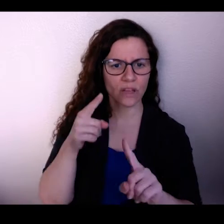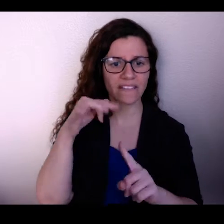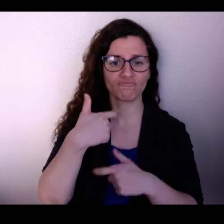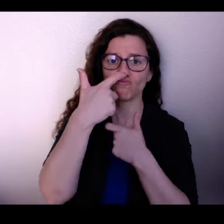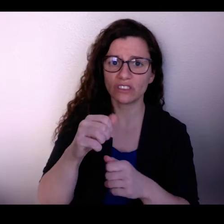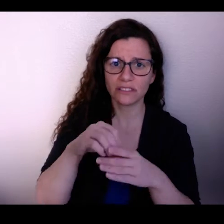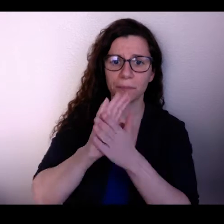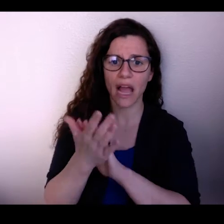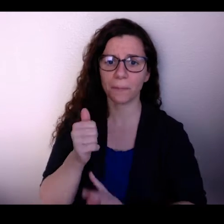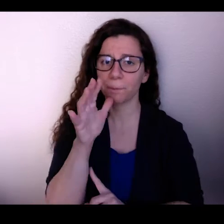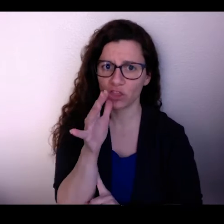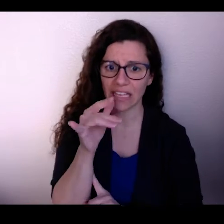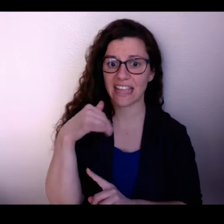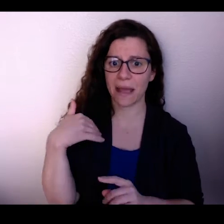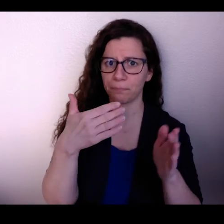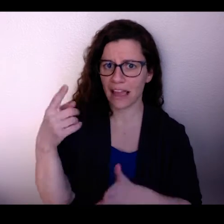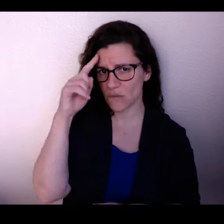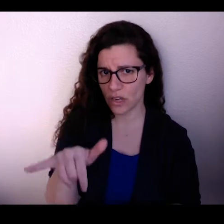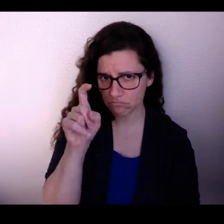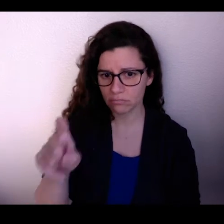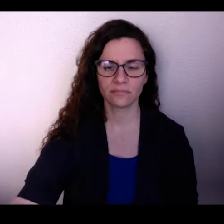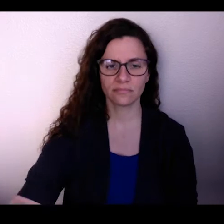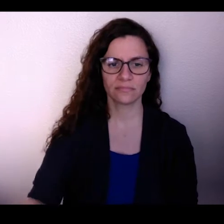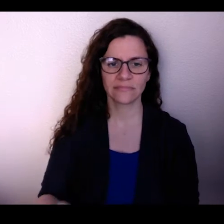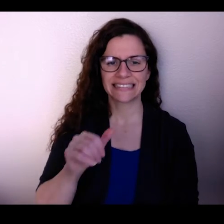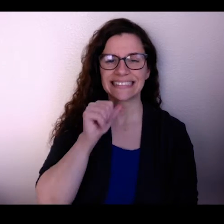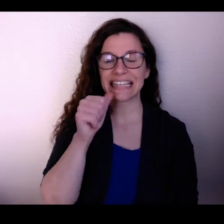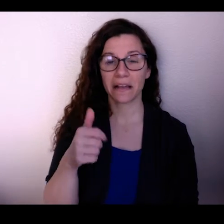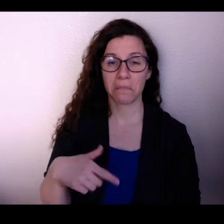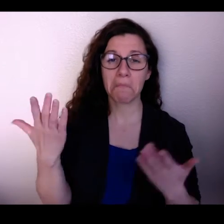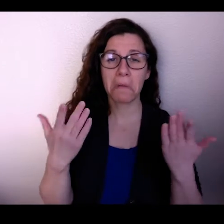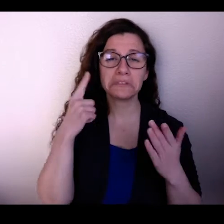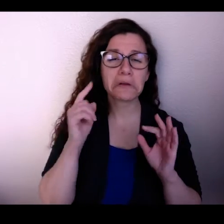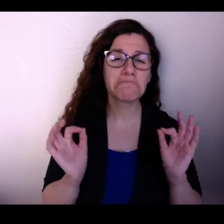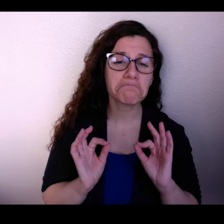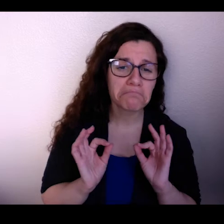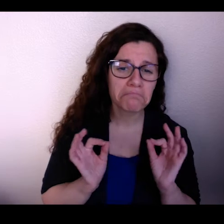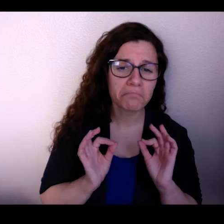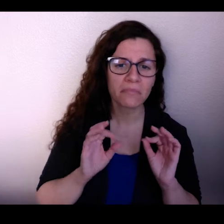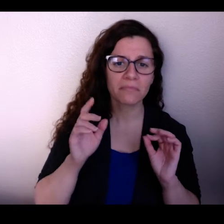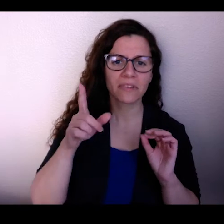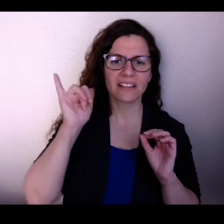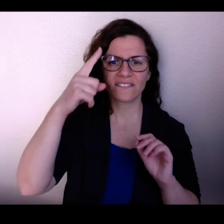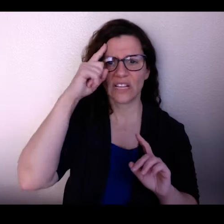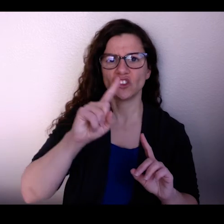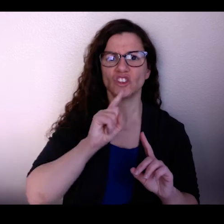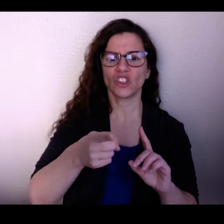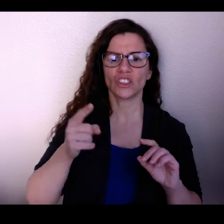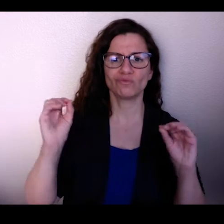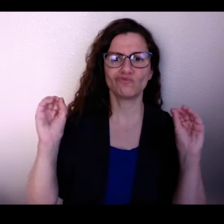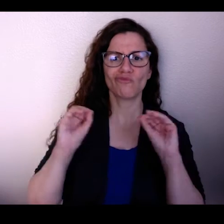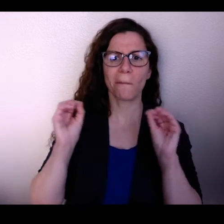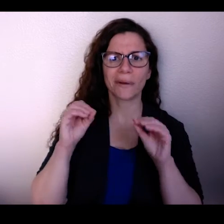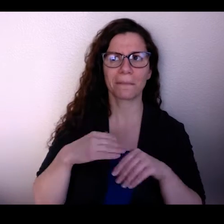one point if I was interested in becoming a mother, if I had plans for that. And it may not sound like a lot,